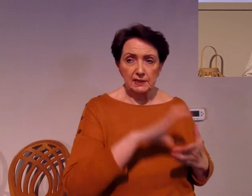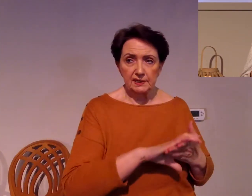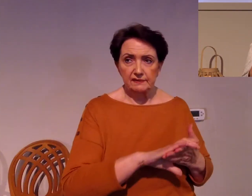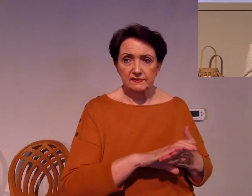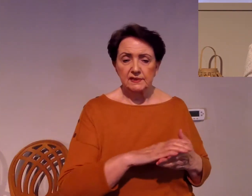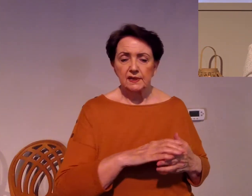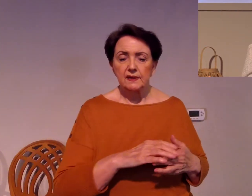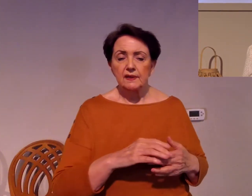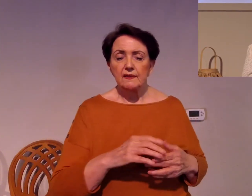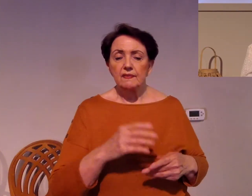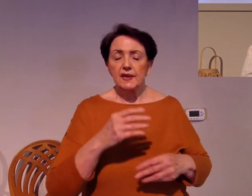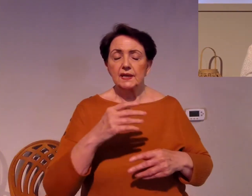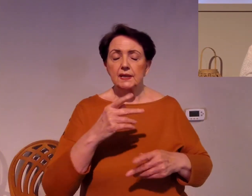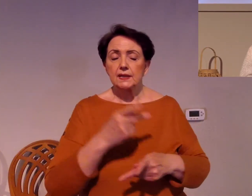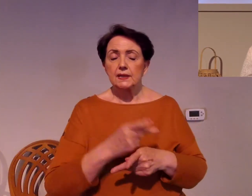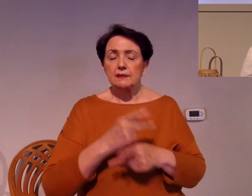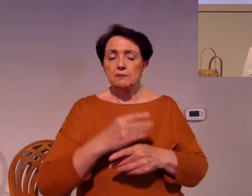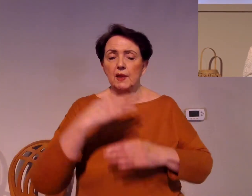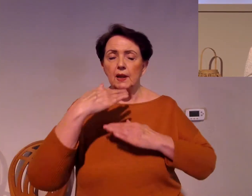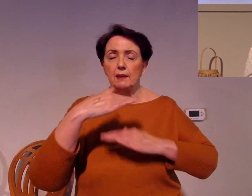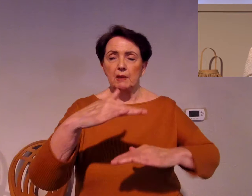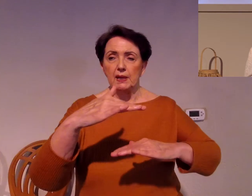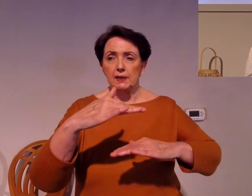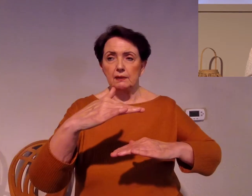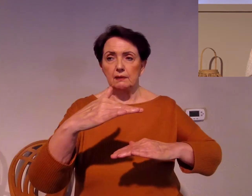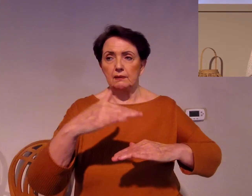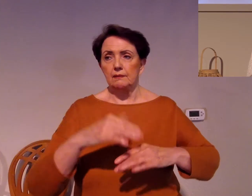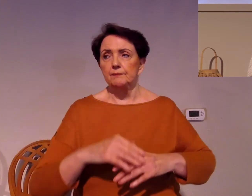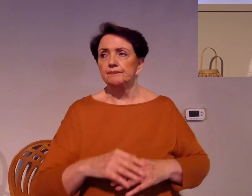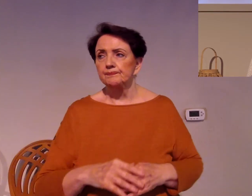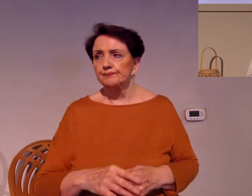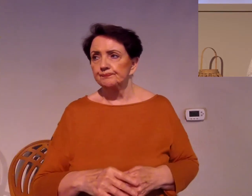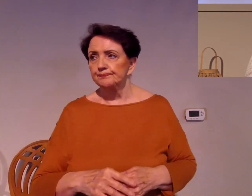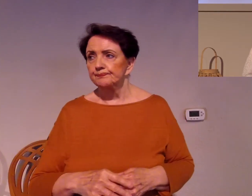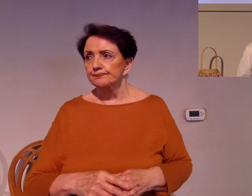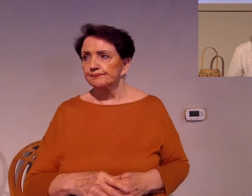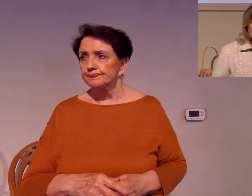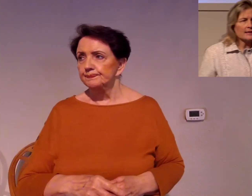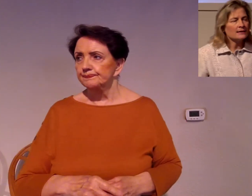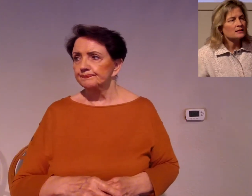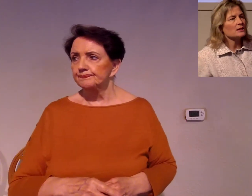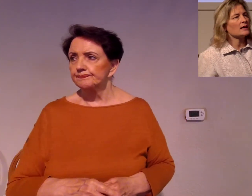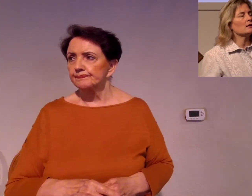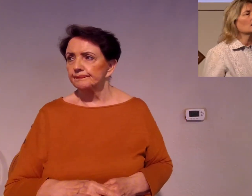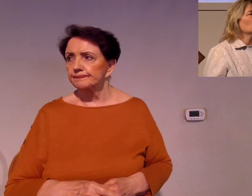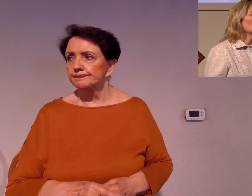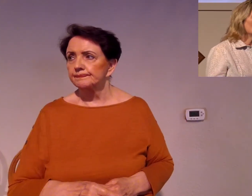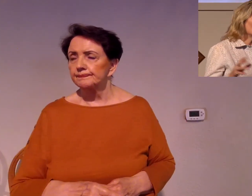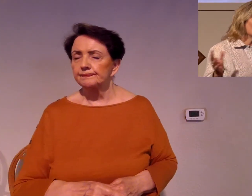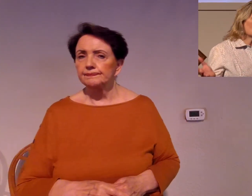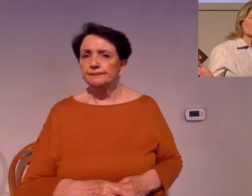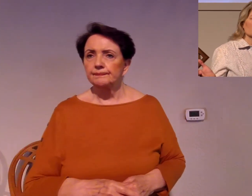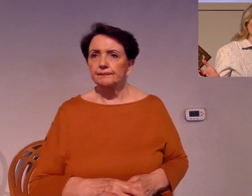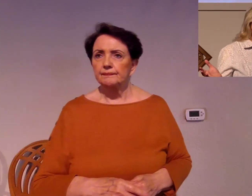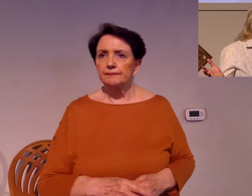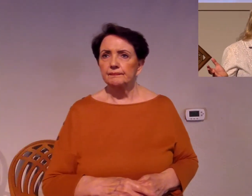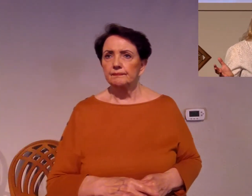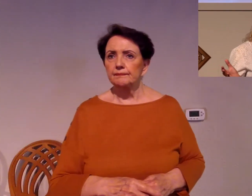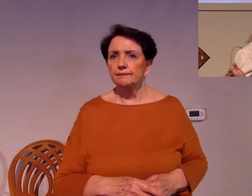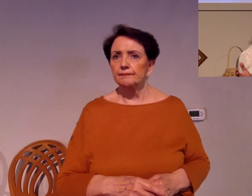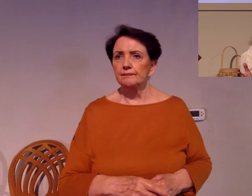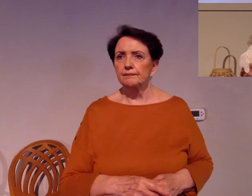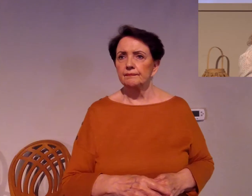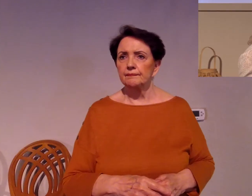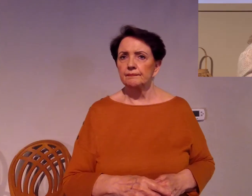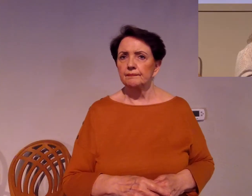our upper limit in place, keeps it here. And he says that everybody that he's